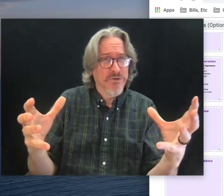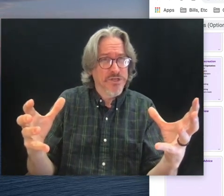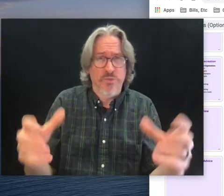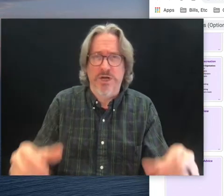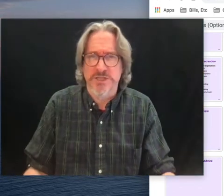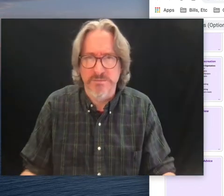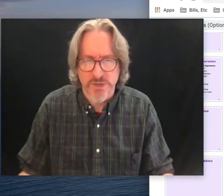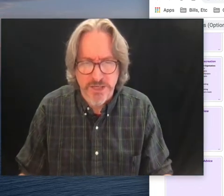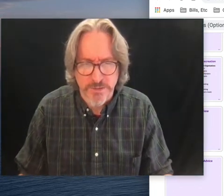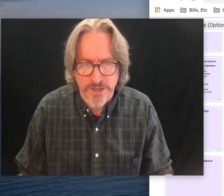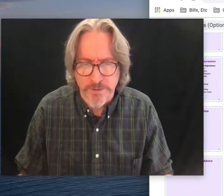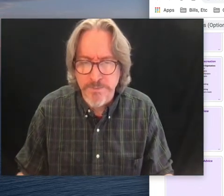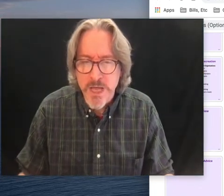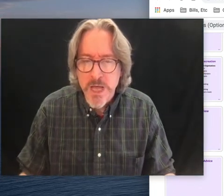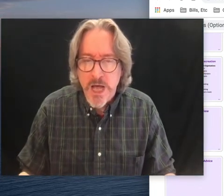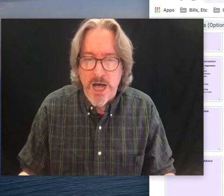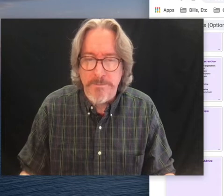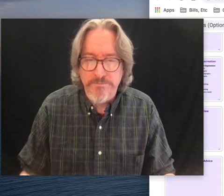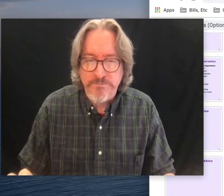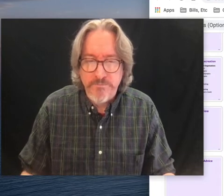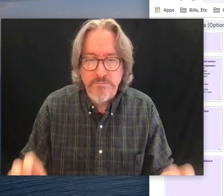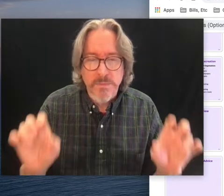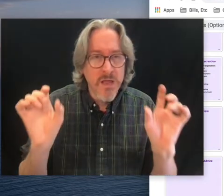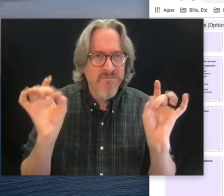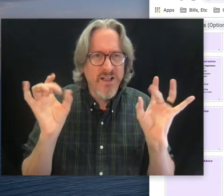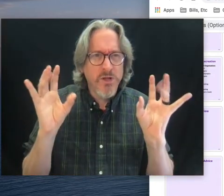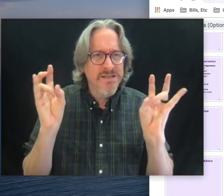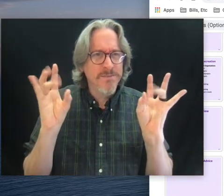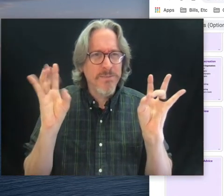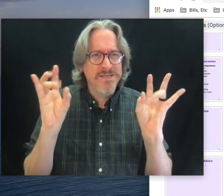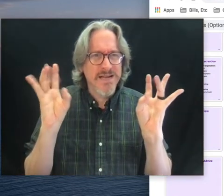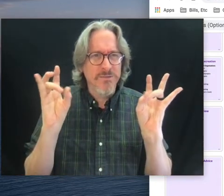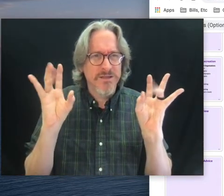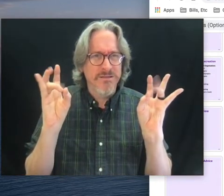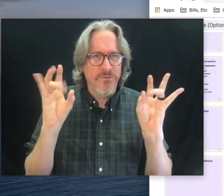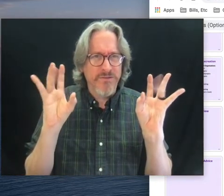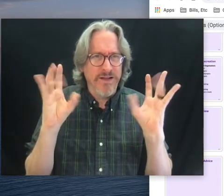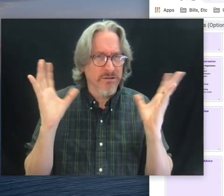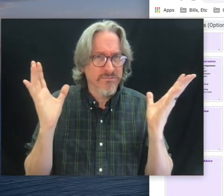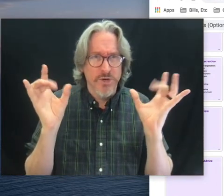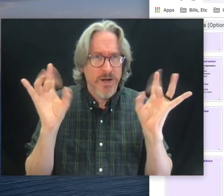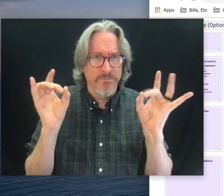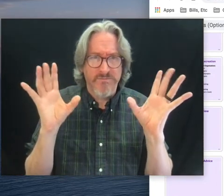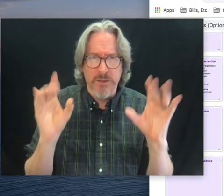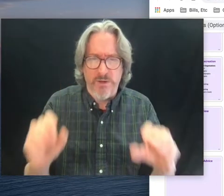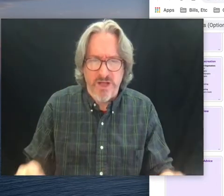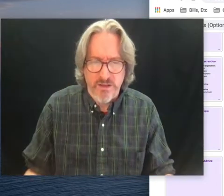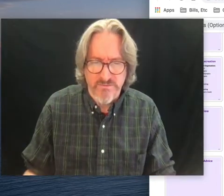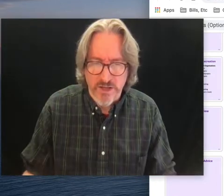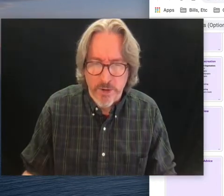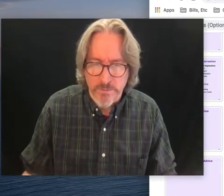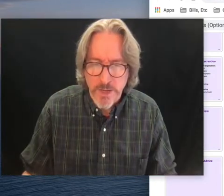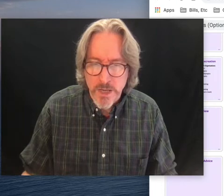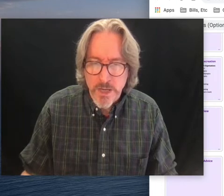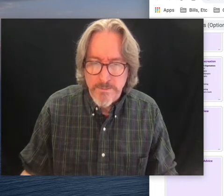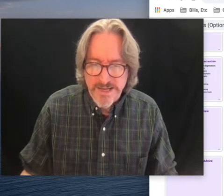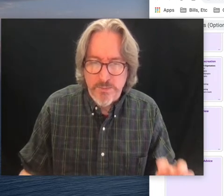it if you just watch them. So that should be good. Volleyball. Some people sign it with the ring finger. Don't know why.